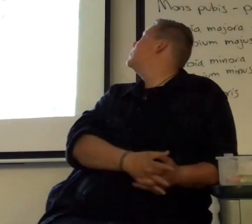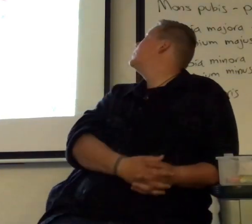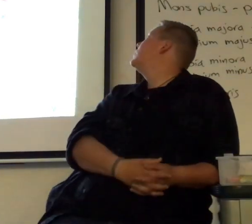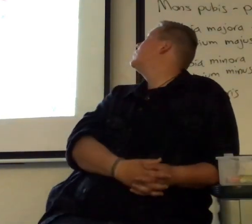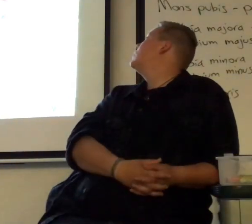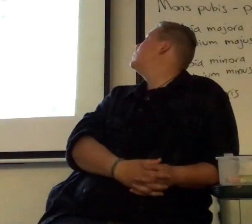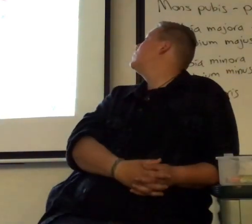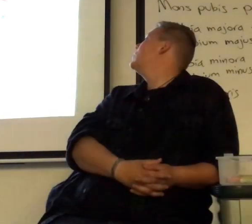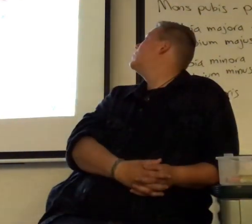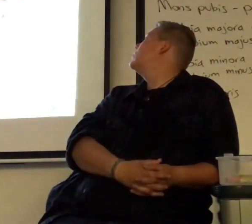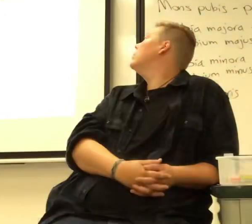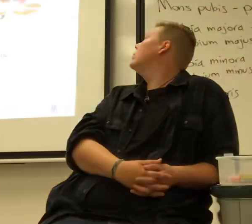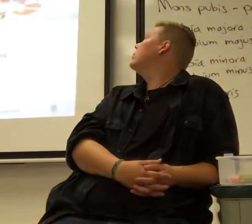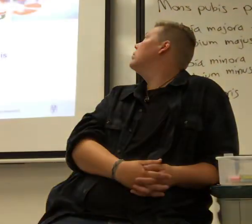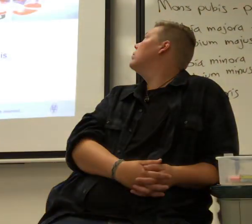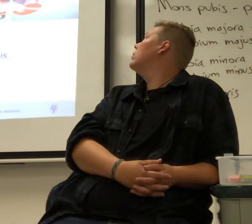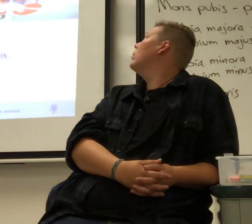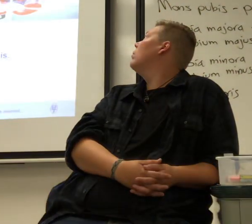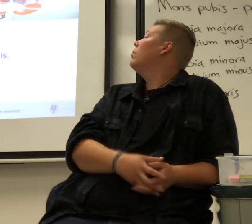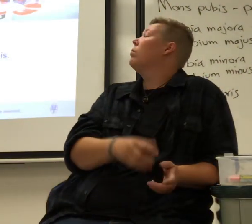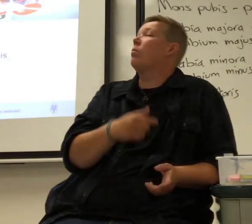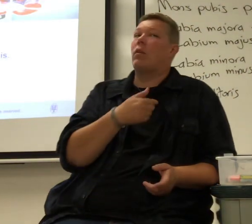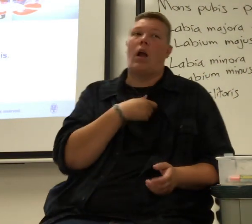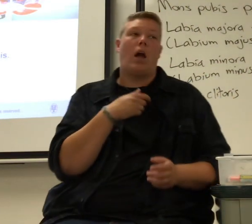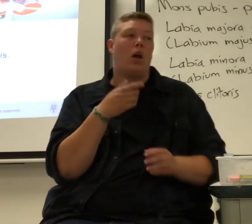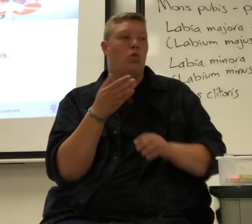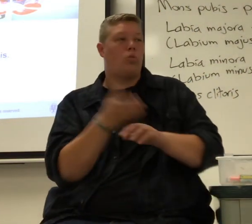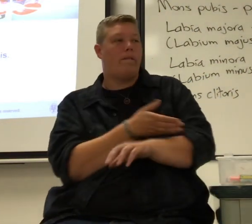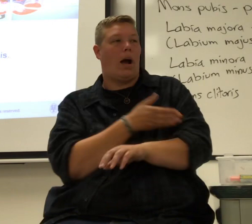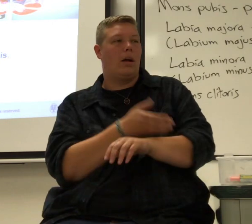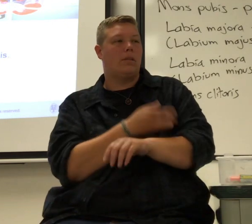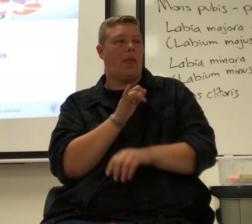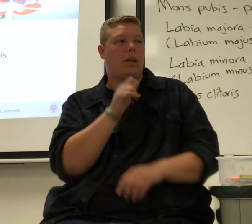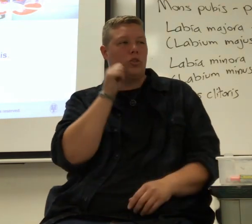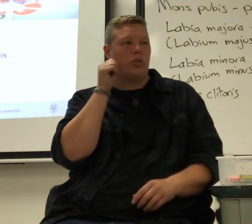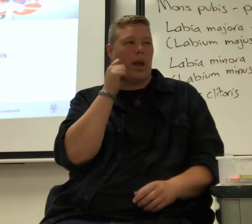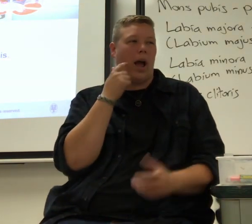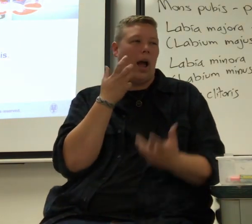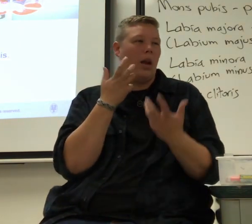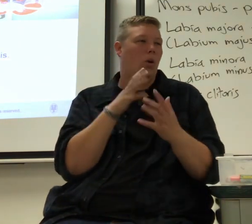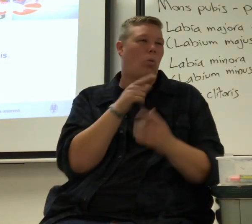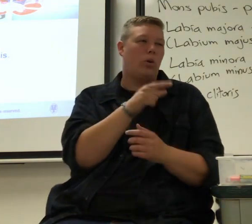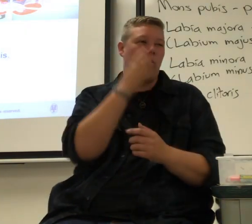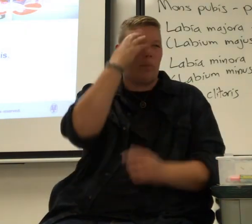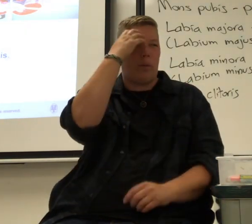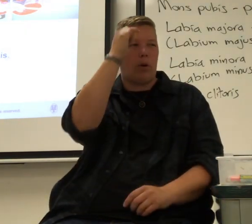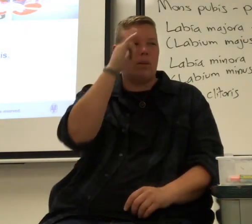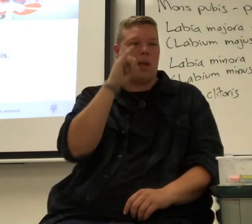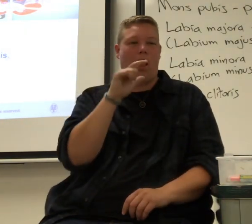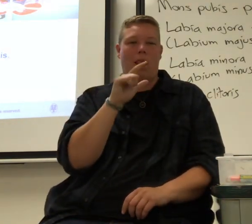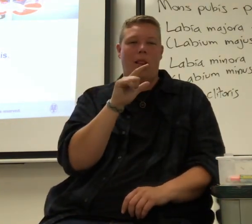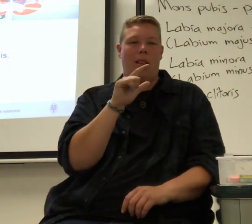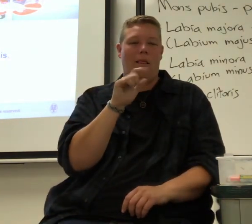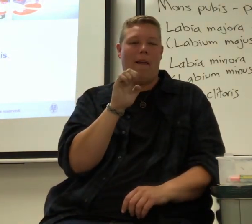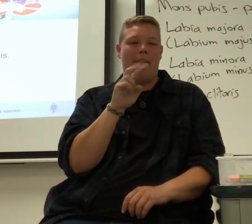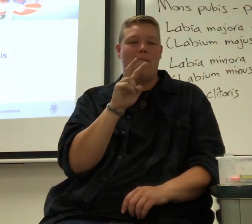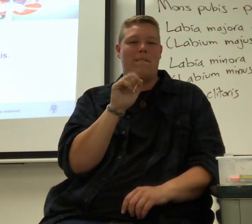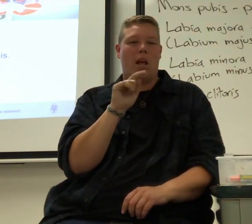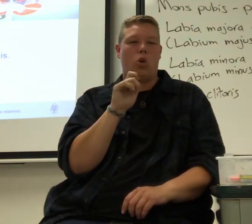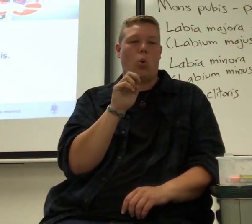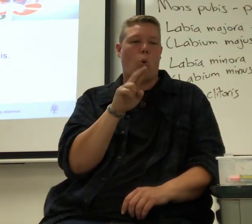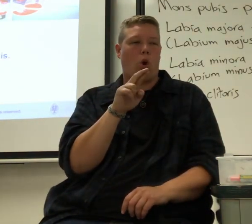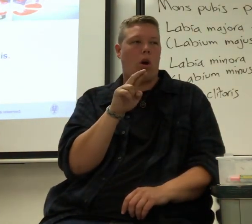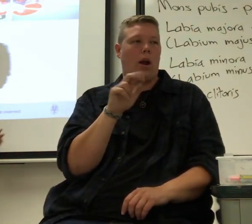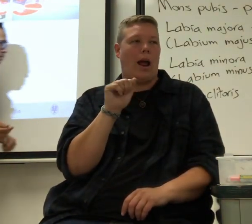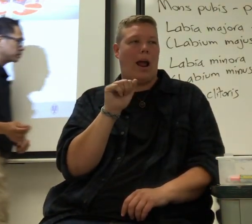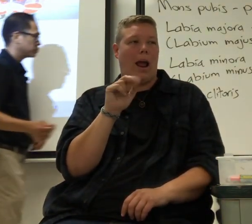When I revised this yesterday, I decided to not hold you responsible for the muscles of the levator ani, so you might want to note that.